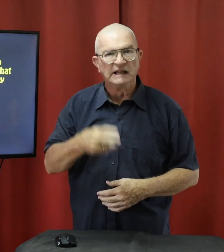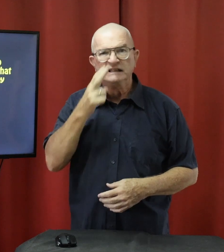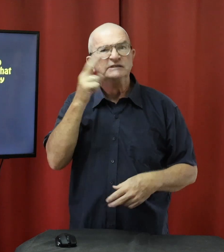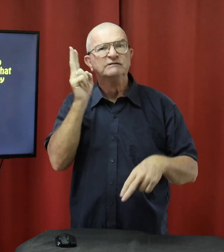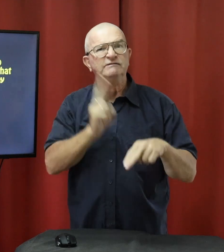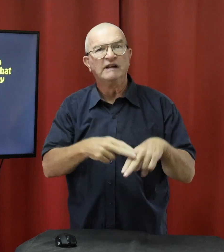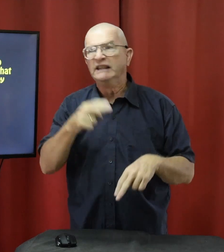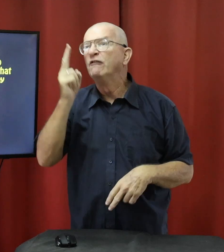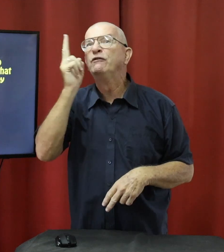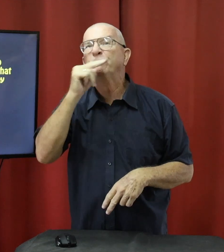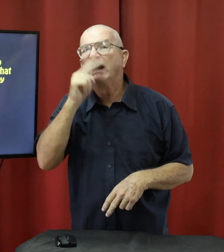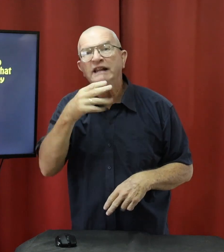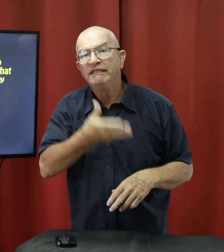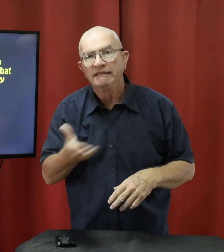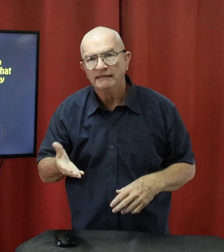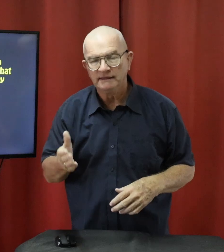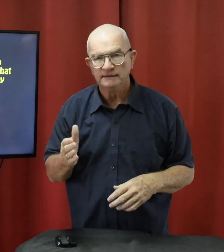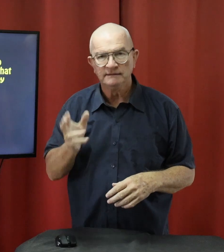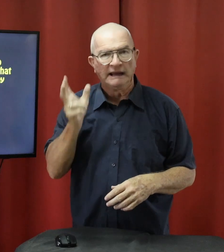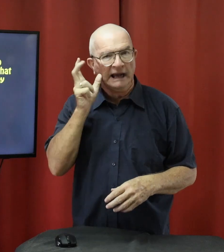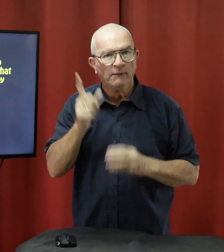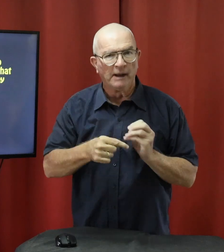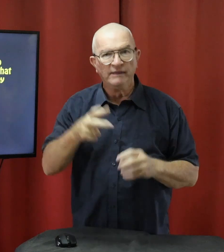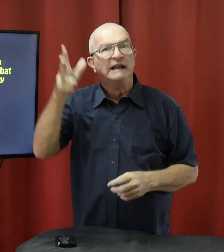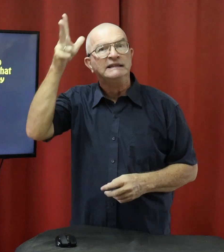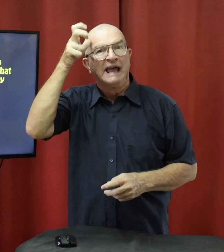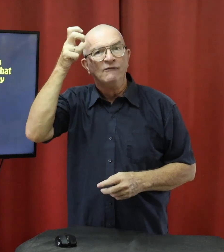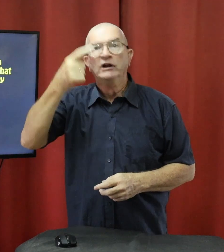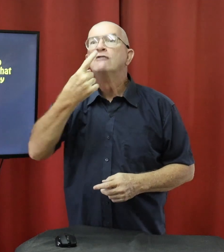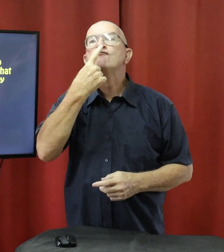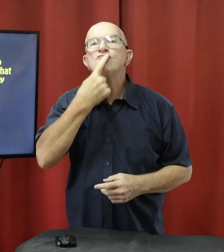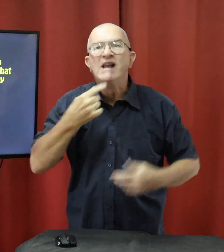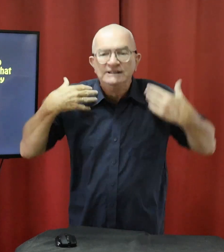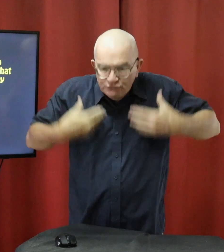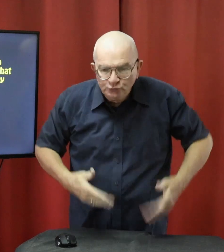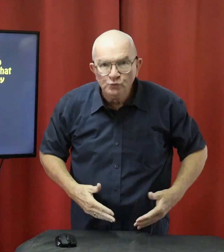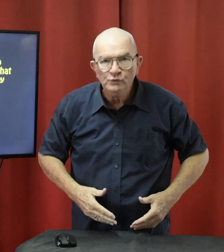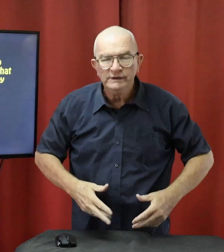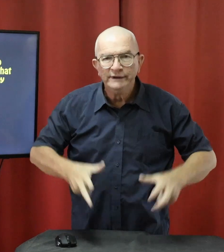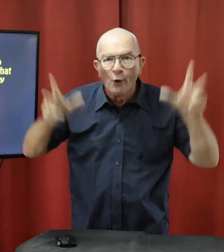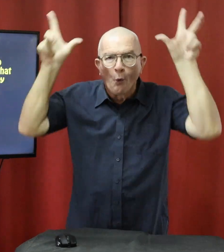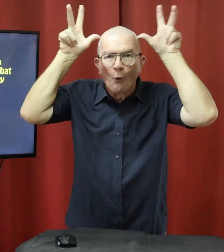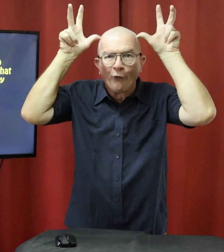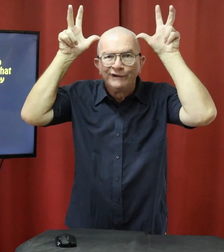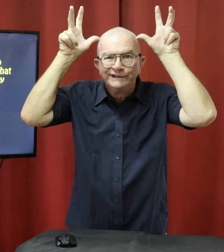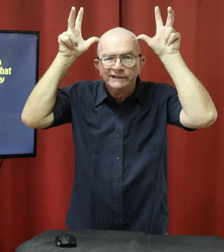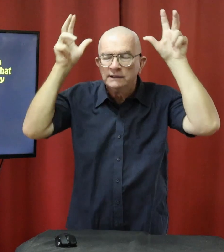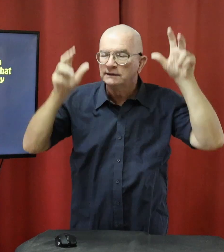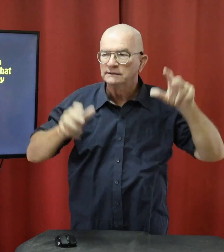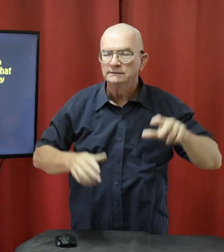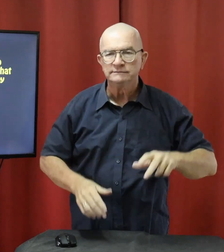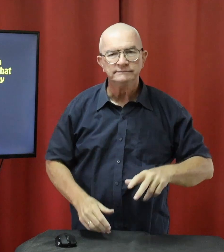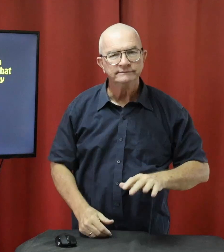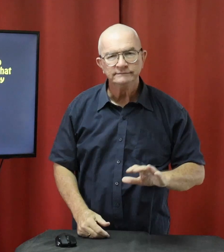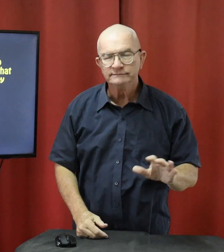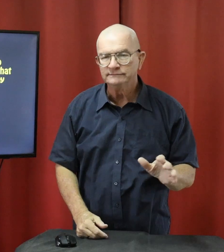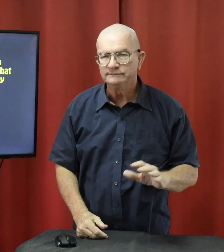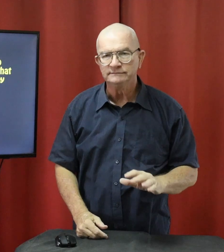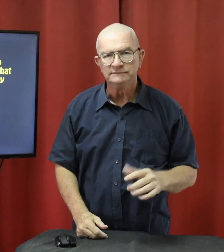that it's a funny thing when they hear about the devil, the red clothes and